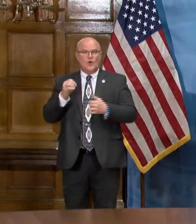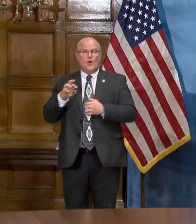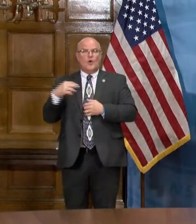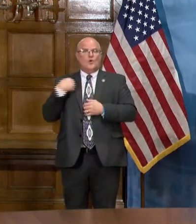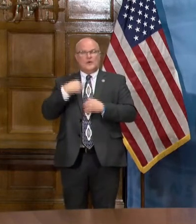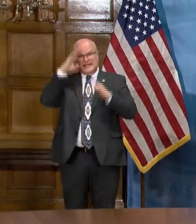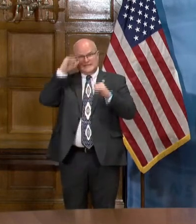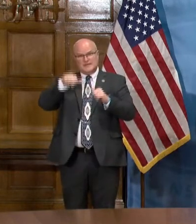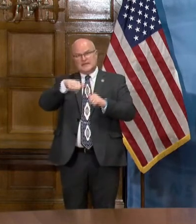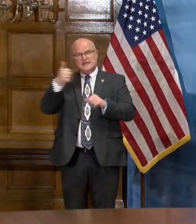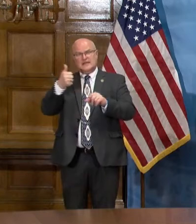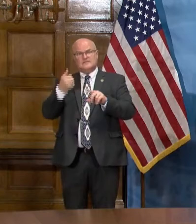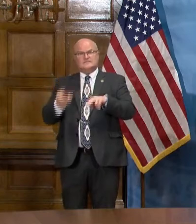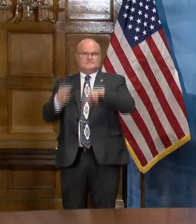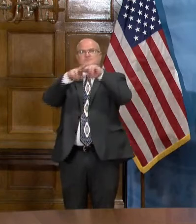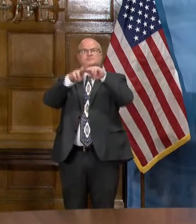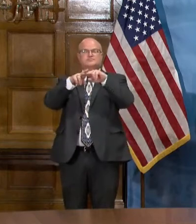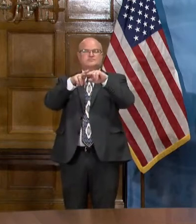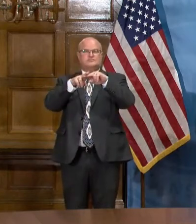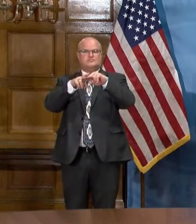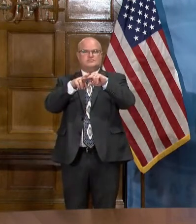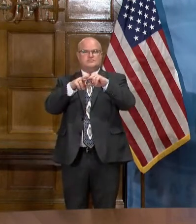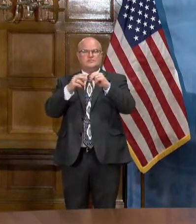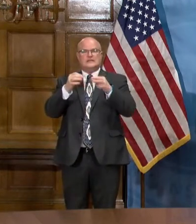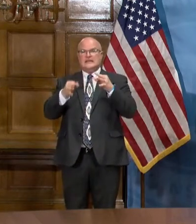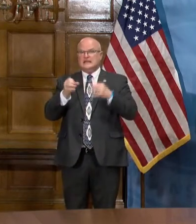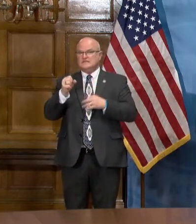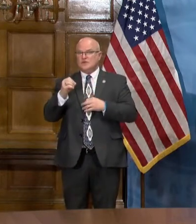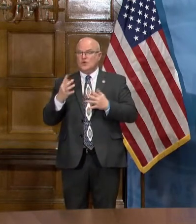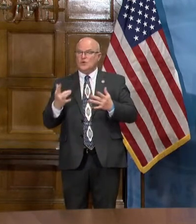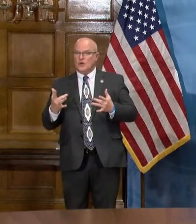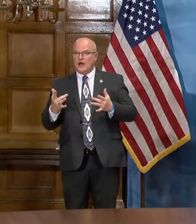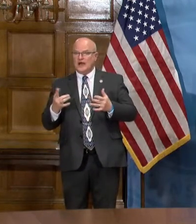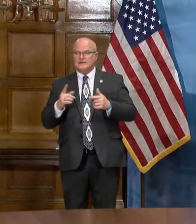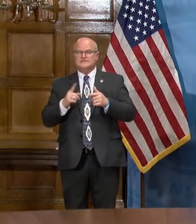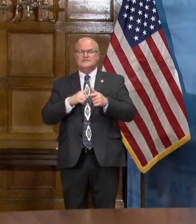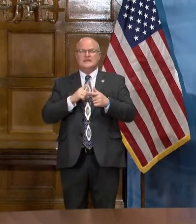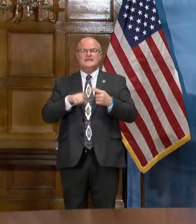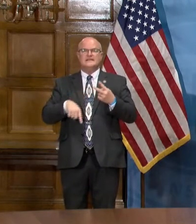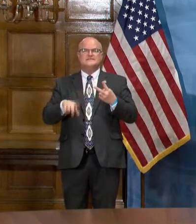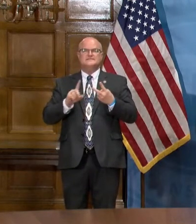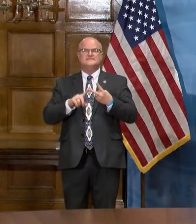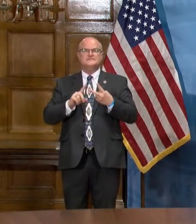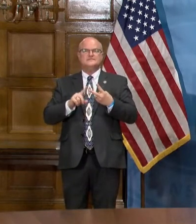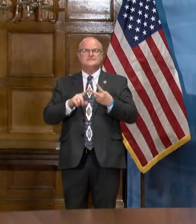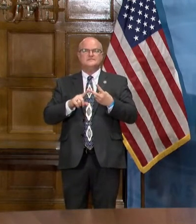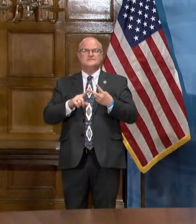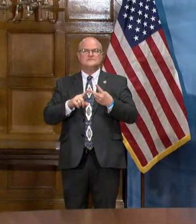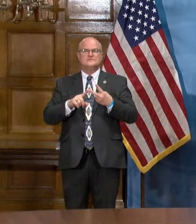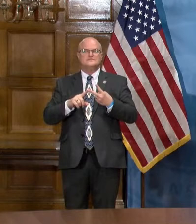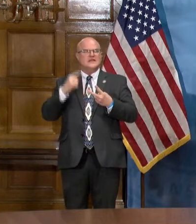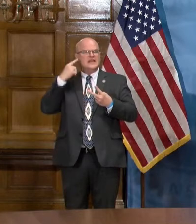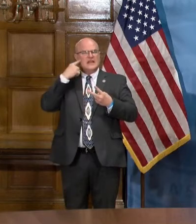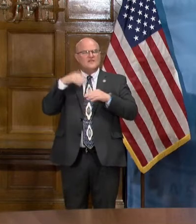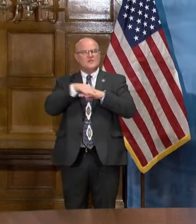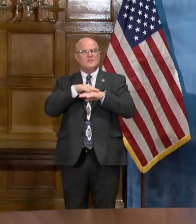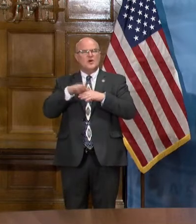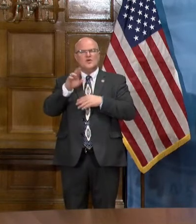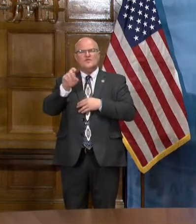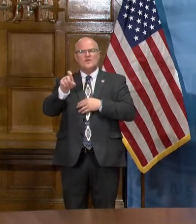we expect another big increase? If so, and why? And then second question is, we're hearing from local pharmacists who